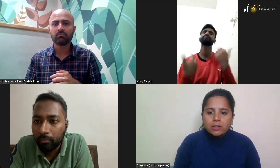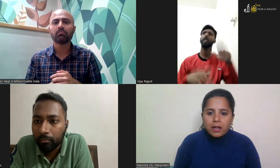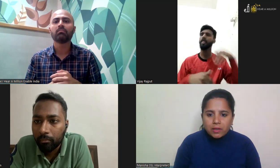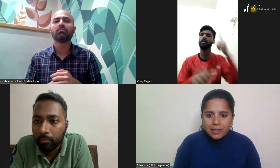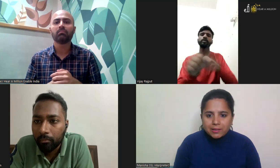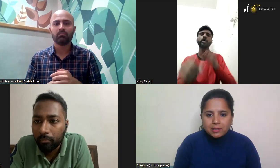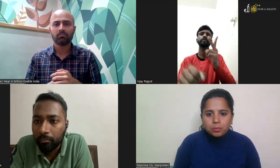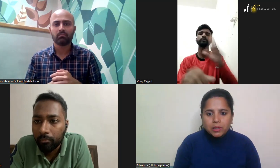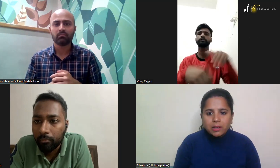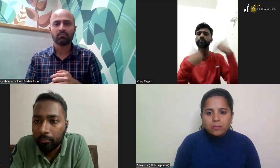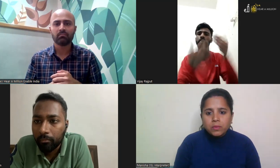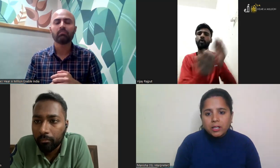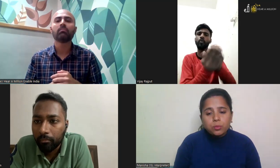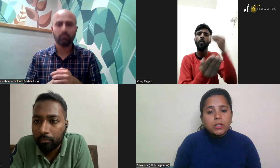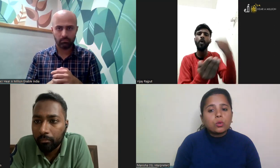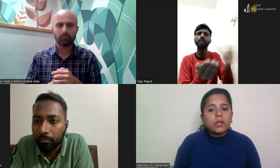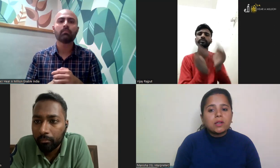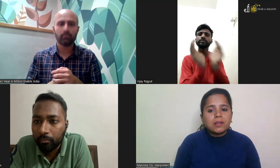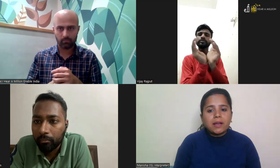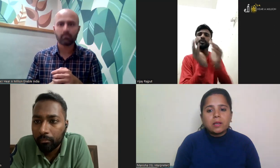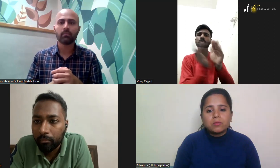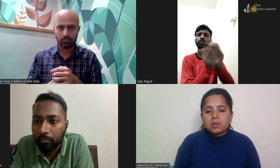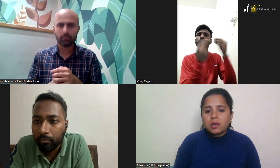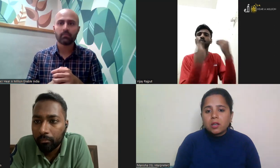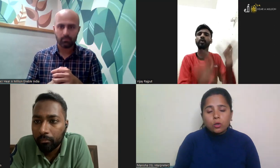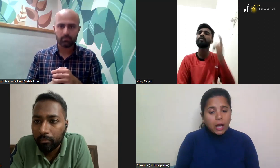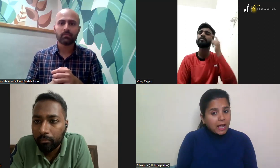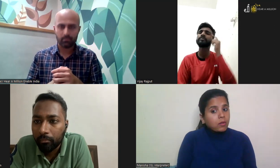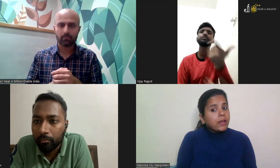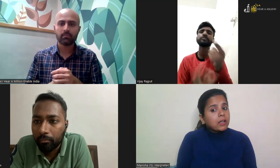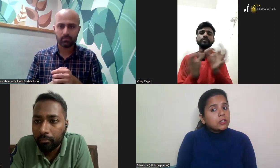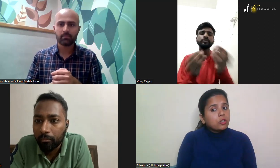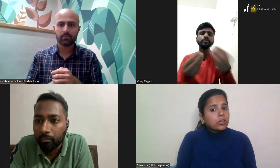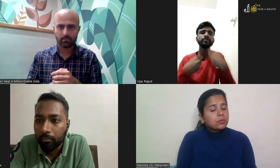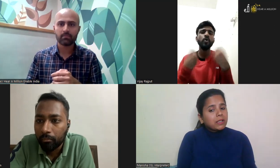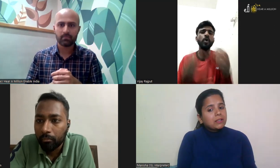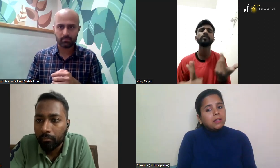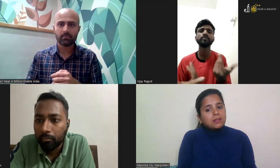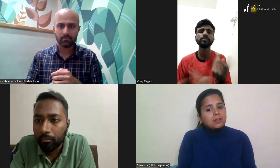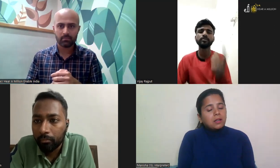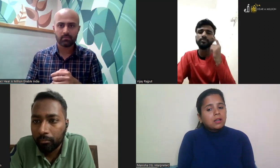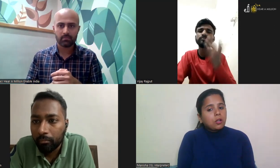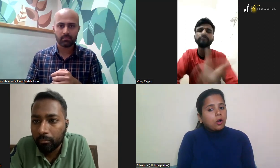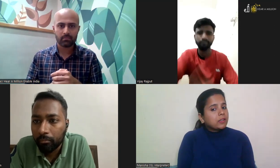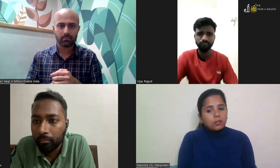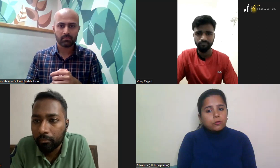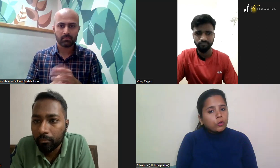to get the driving license, but it's been 2 years. I have a vehicle insurance, but it's of no